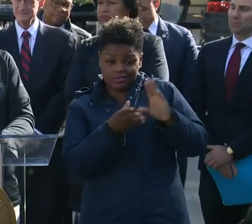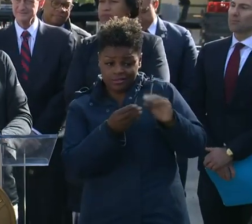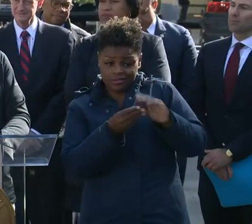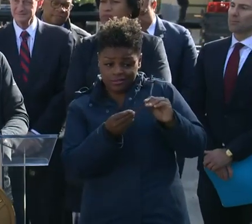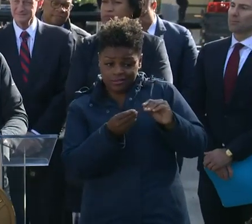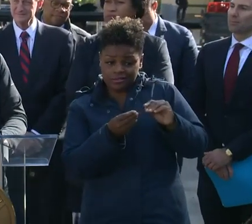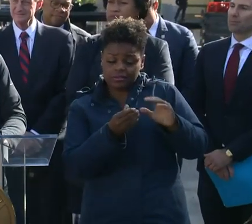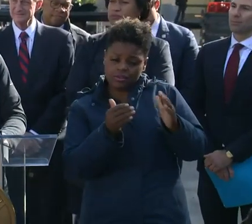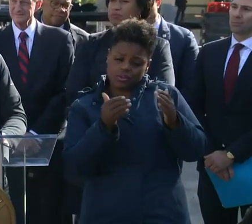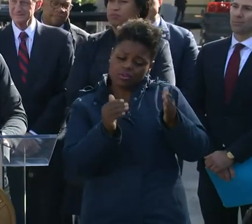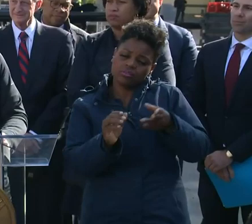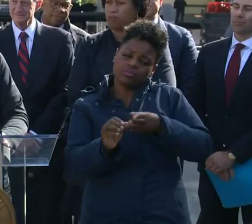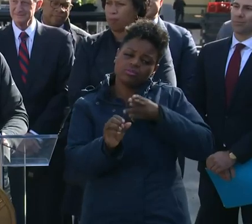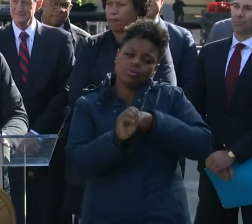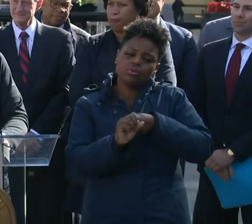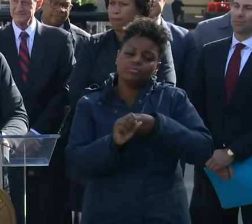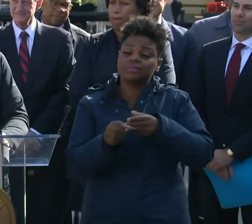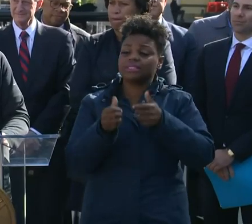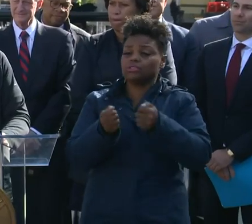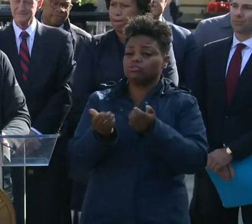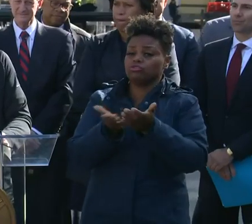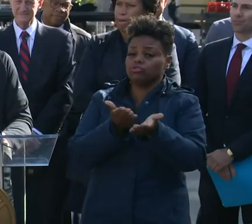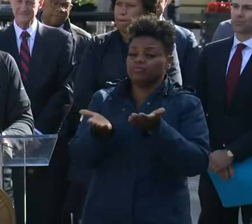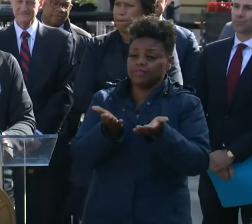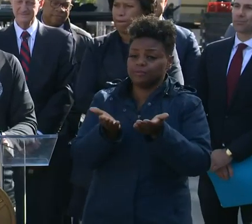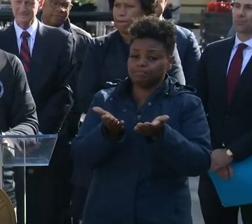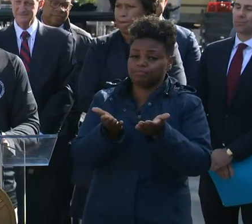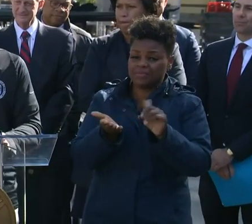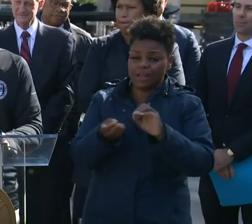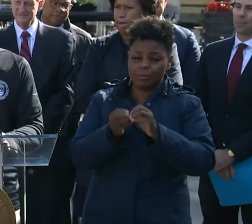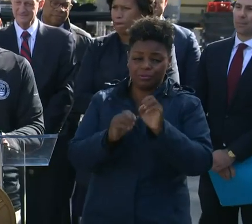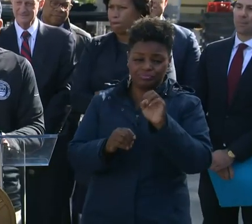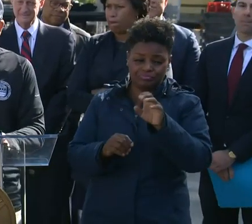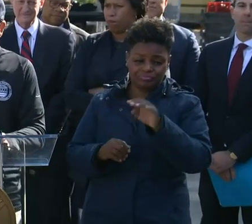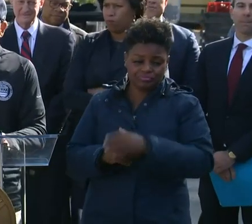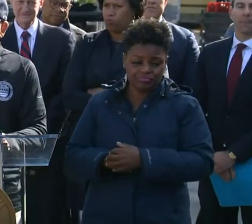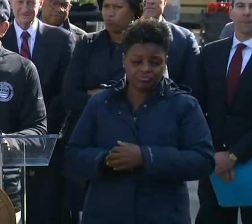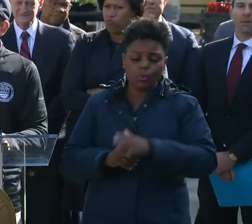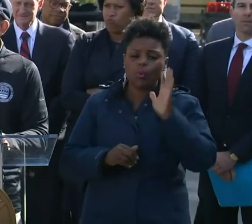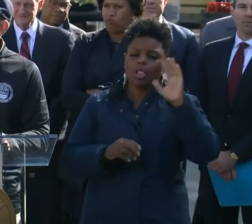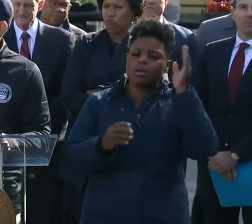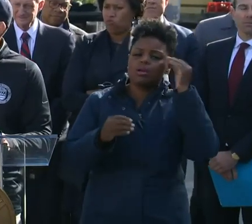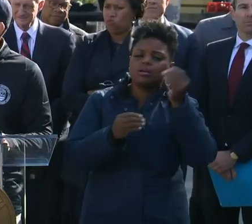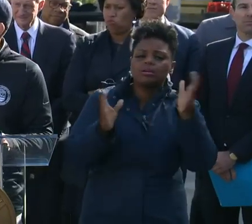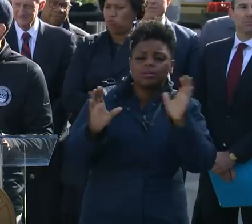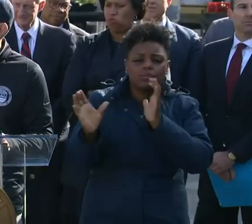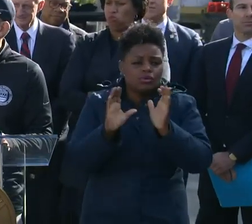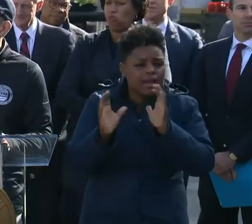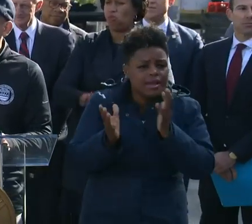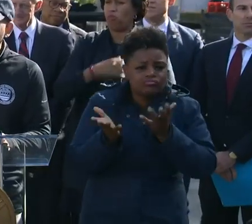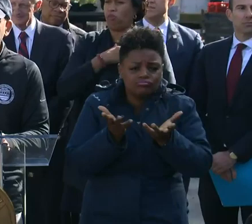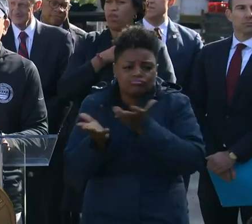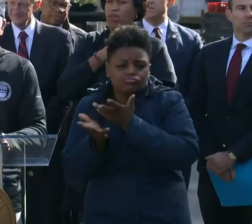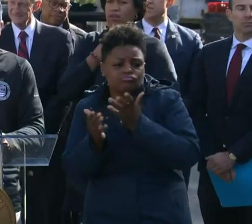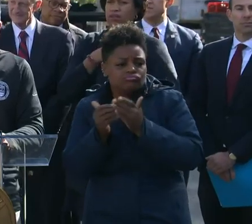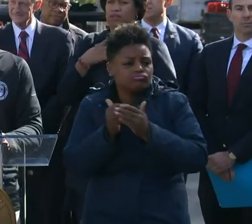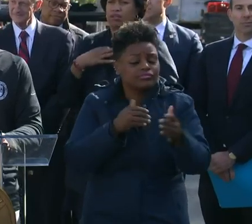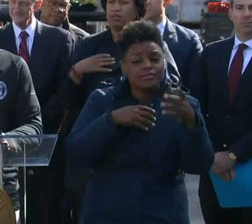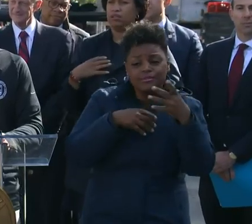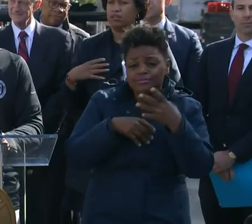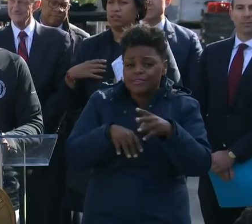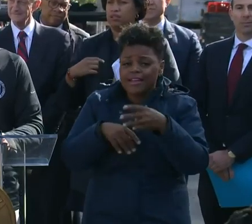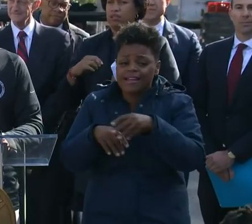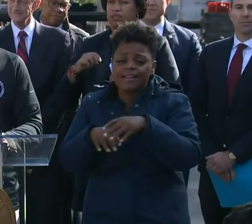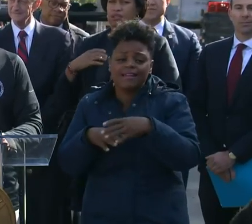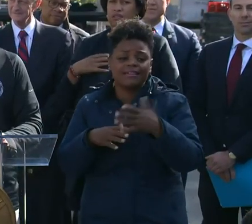we're going to be communicating important information throughout the event, throughout the parade, updates on weather, transit,